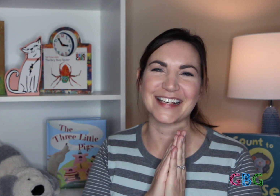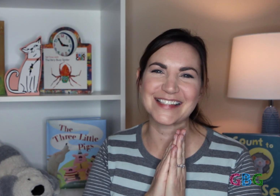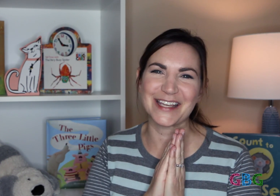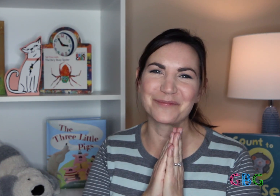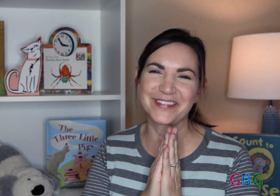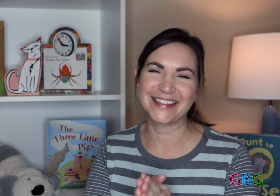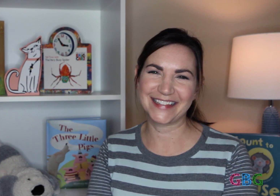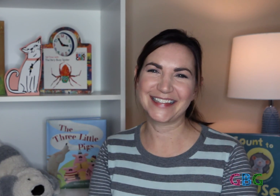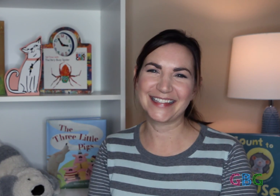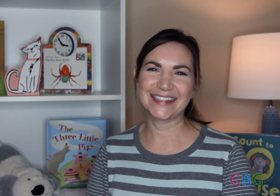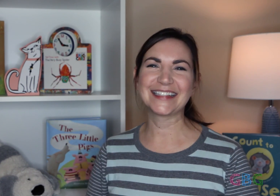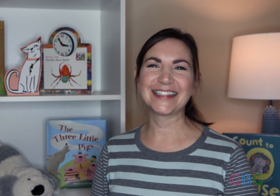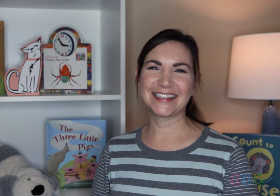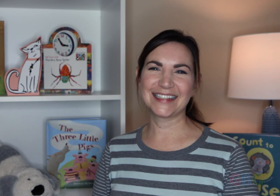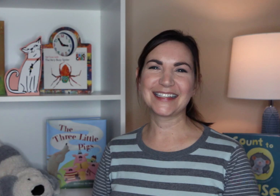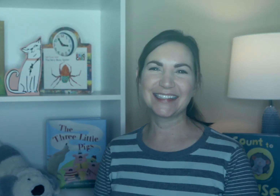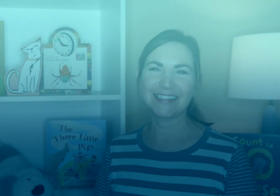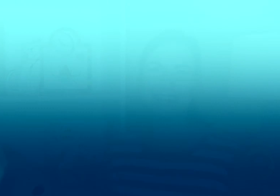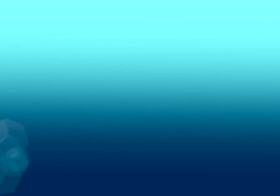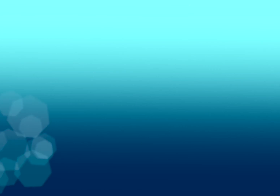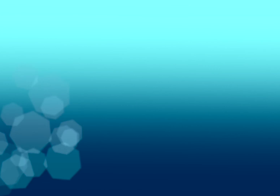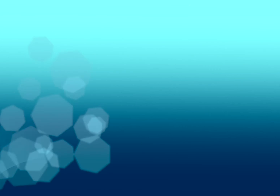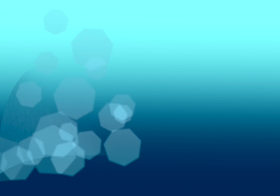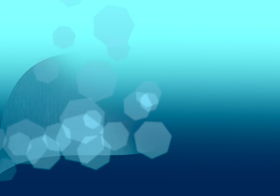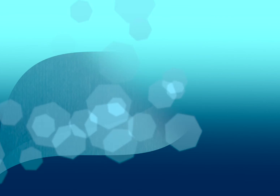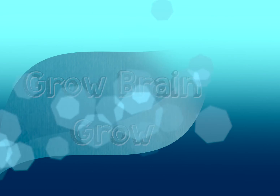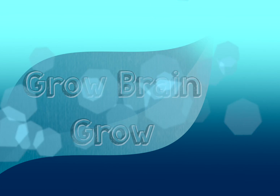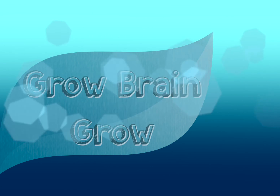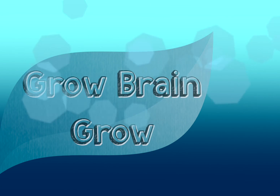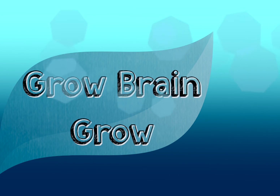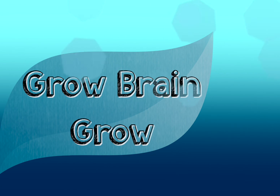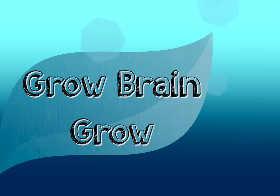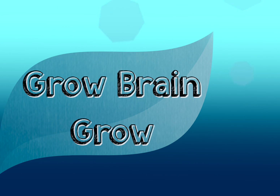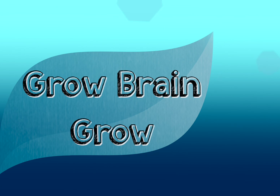job. I will see you next time.